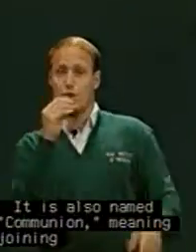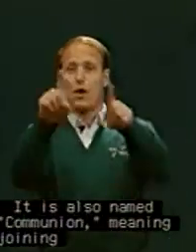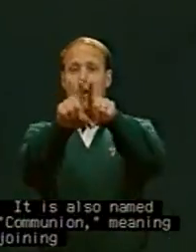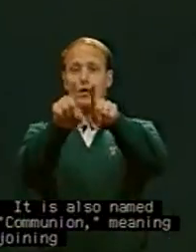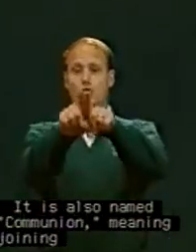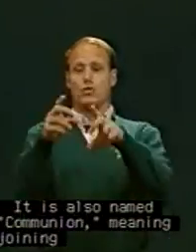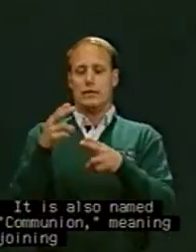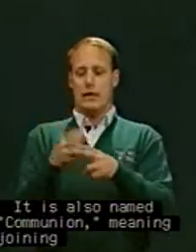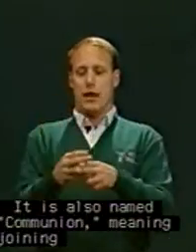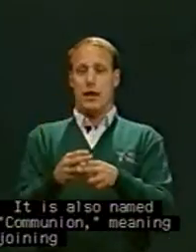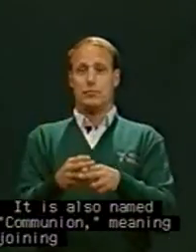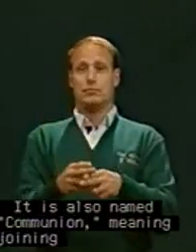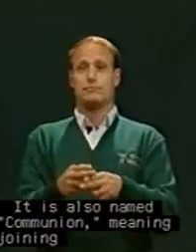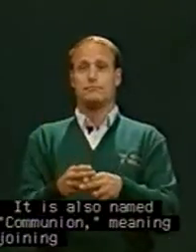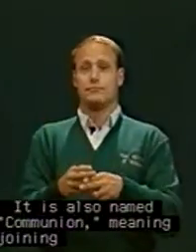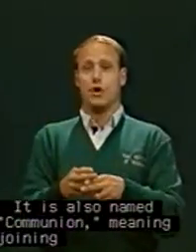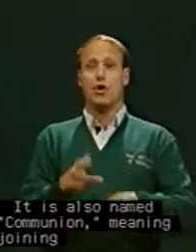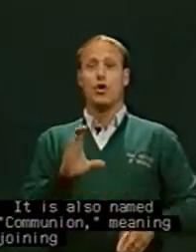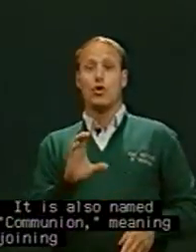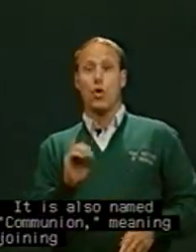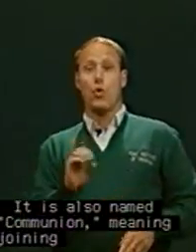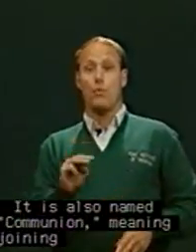It also means communion, meaning joining,